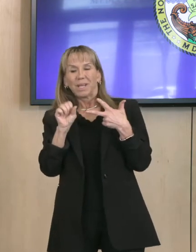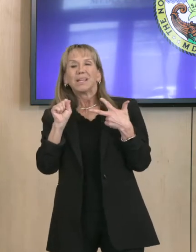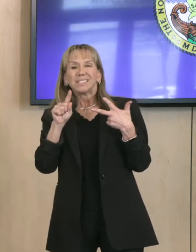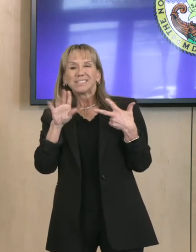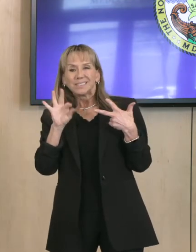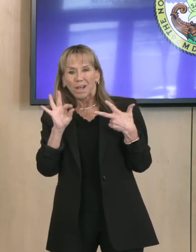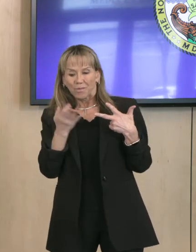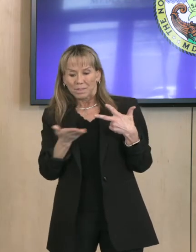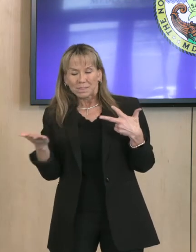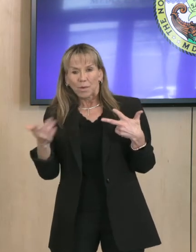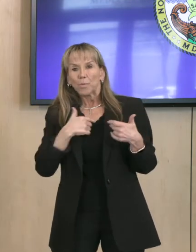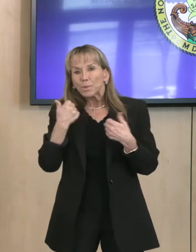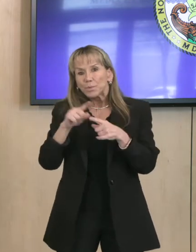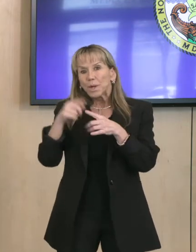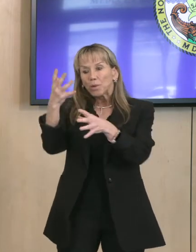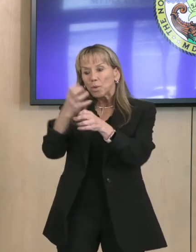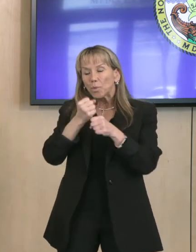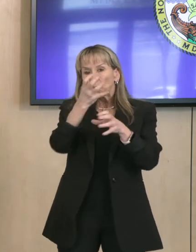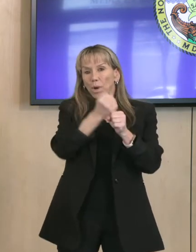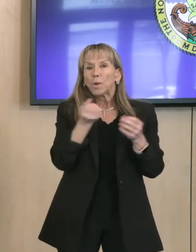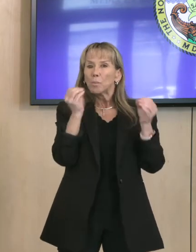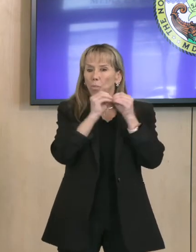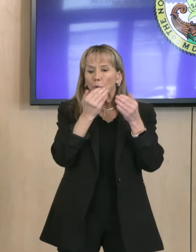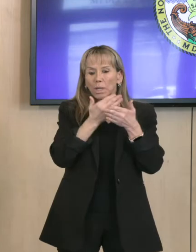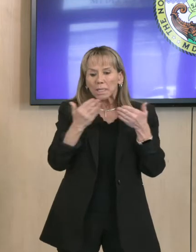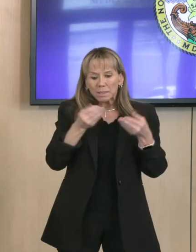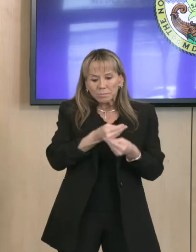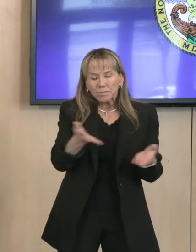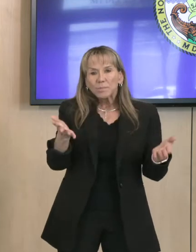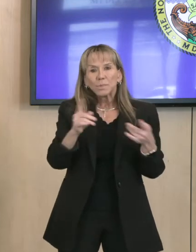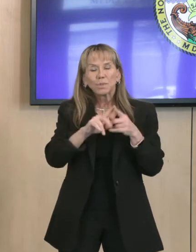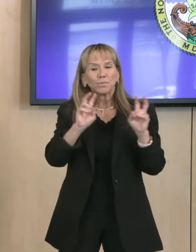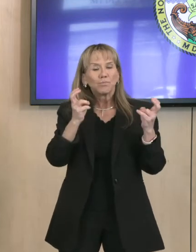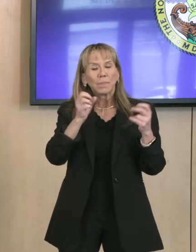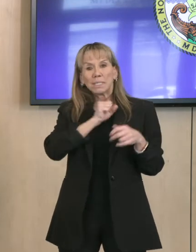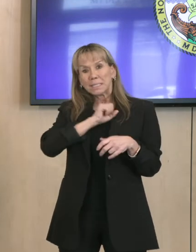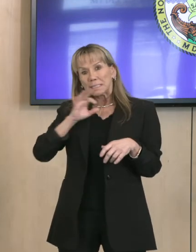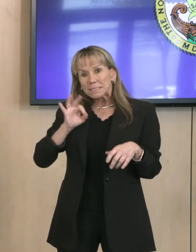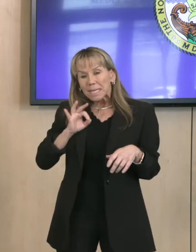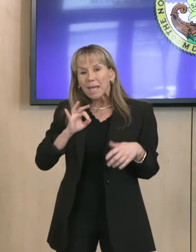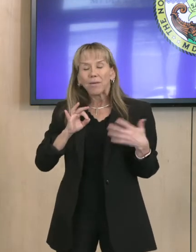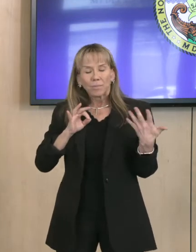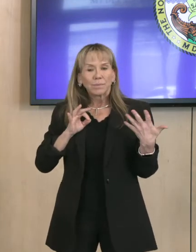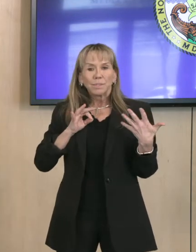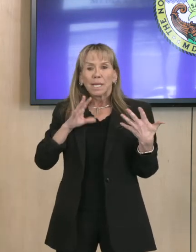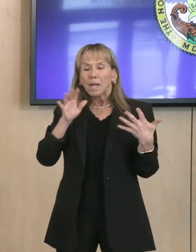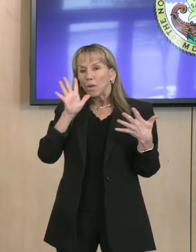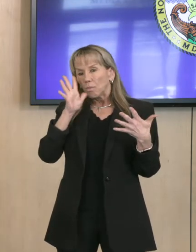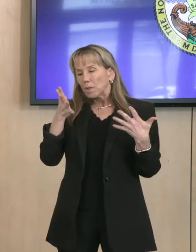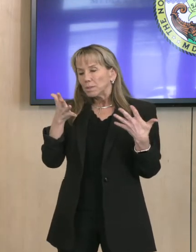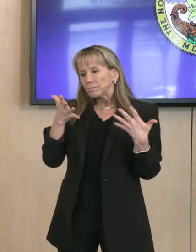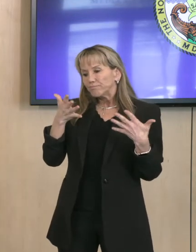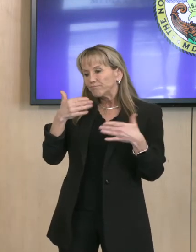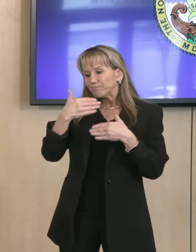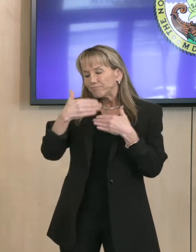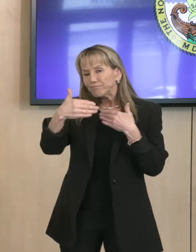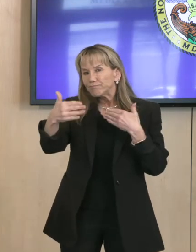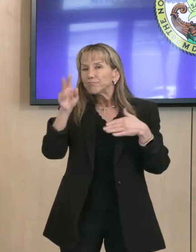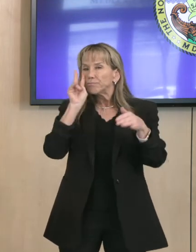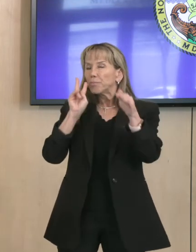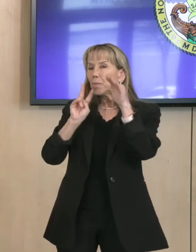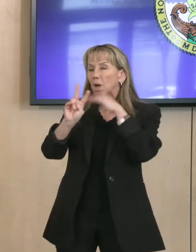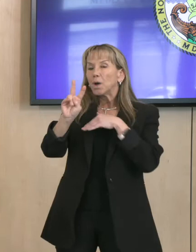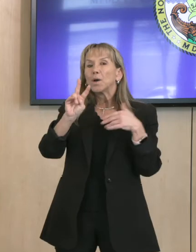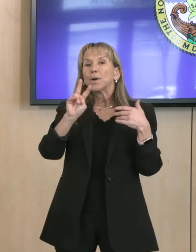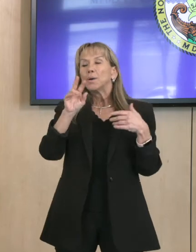acquire more things to staff and to make all of these efforts work, and those will continue. In the coming days, the County of San Diego,